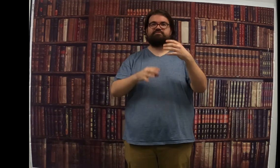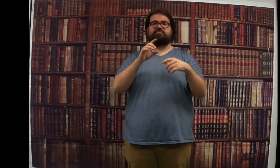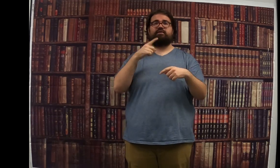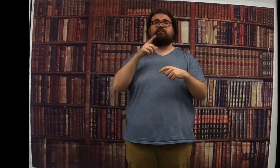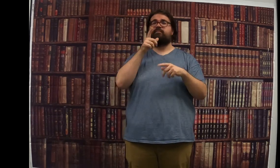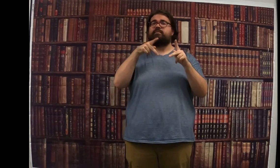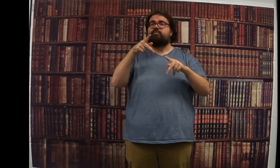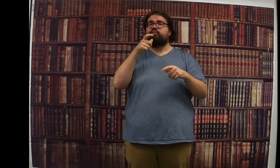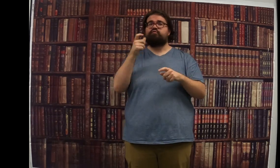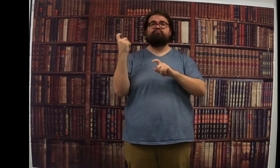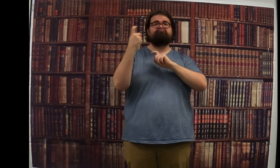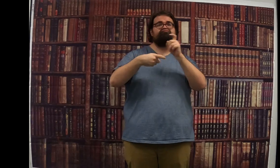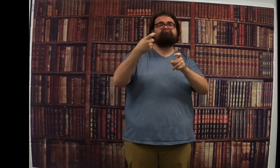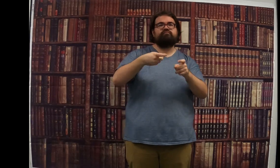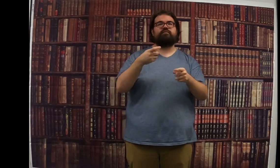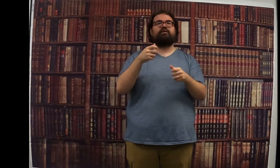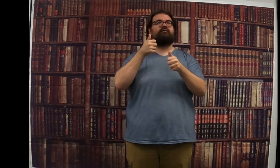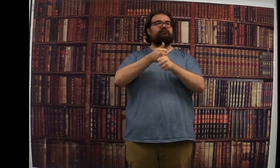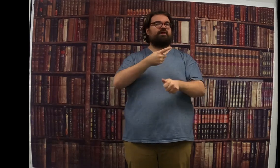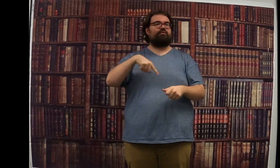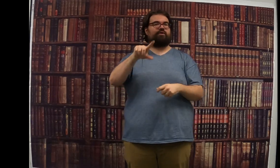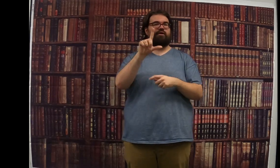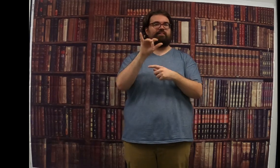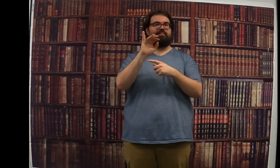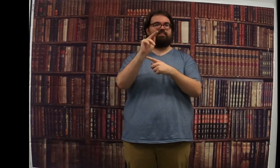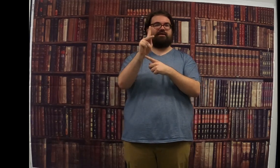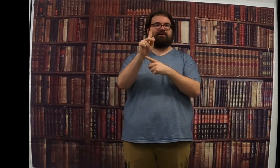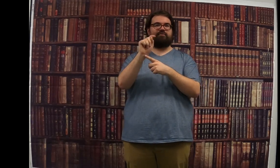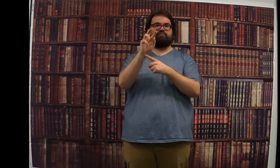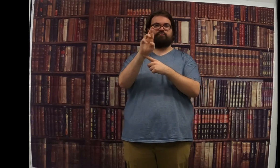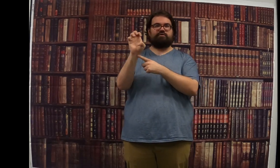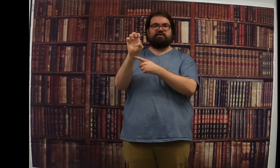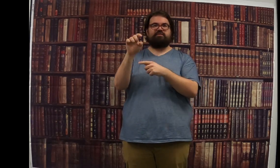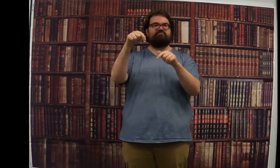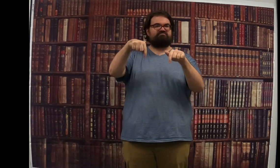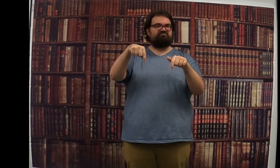below. And for more stories like this and beyond, be sure to visit your local library.